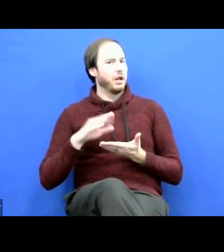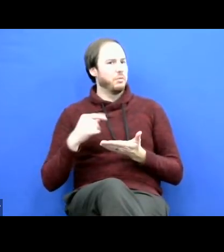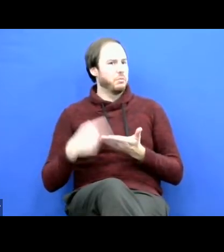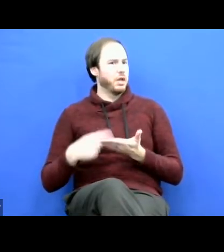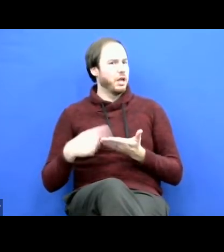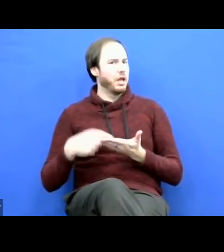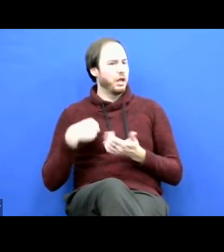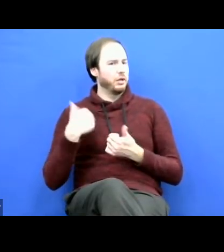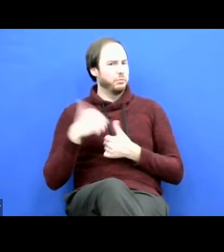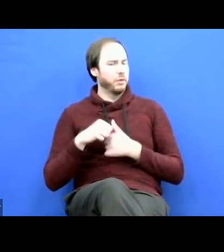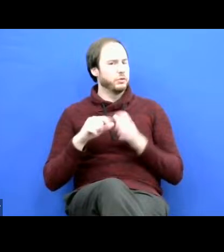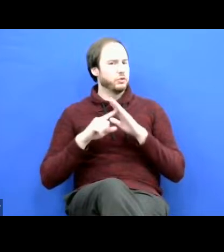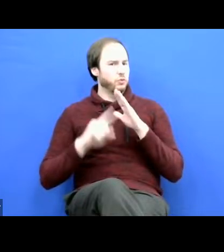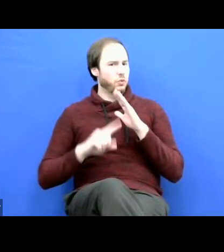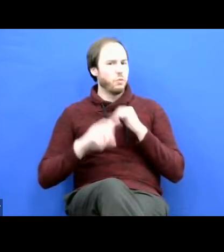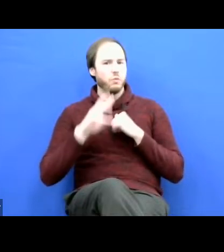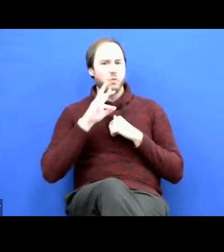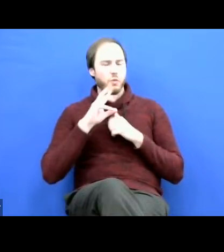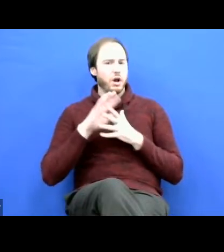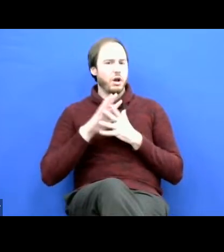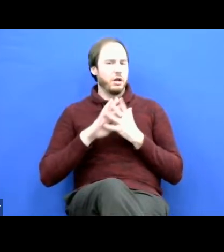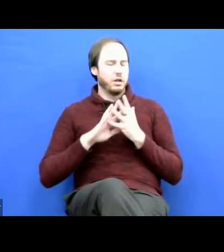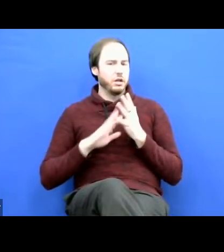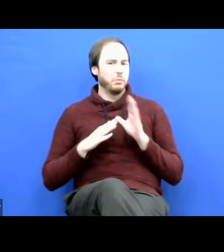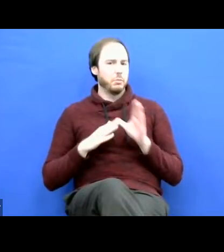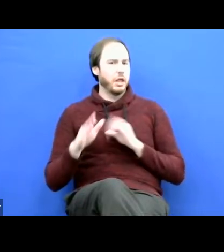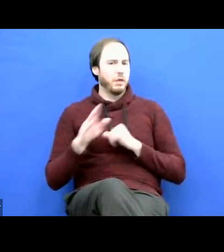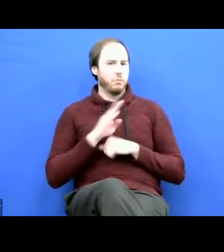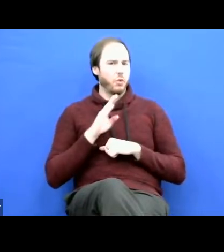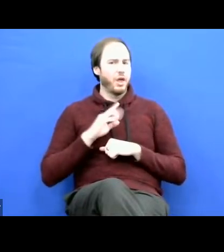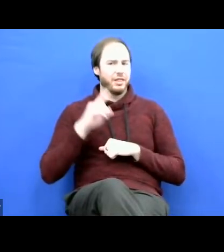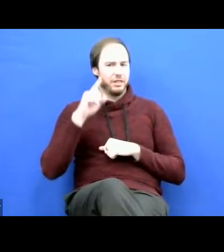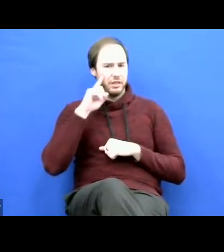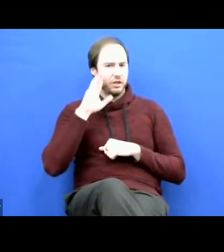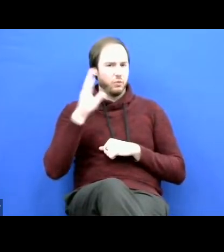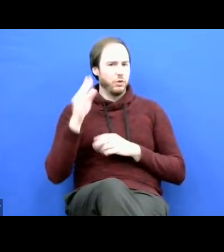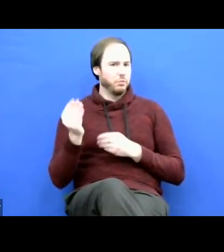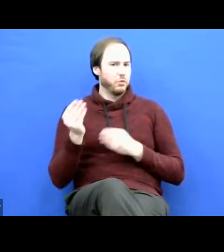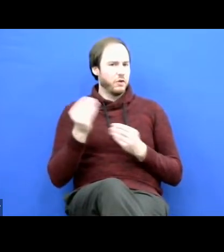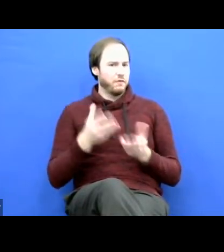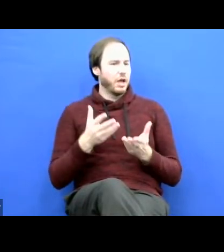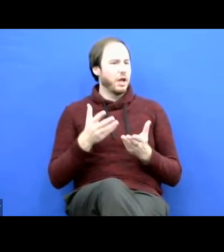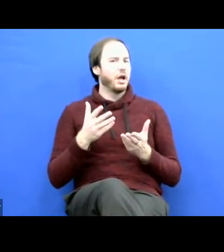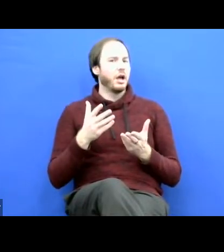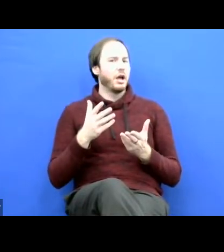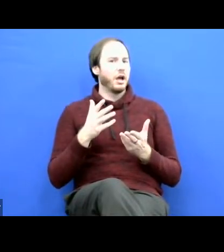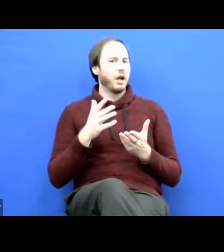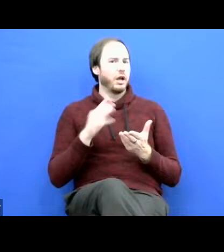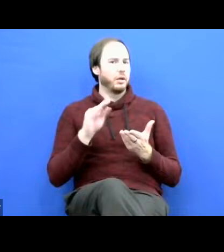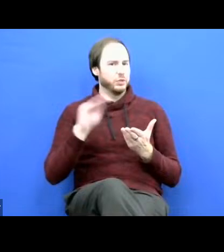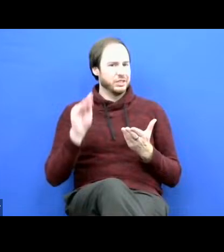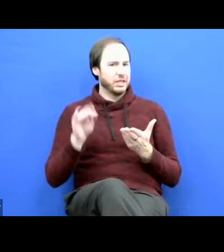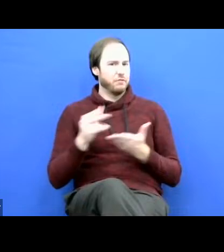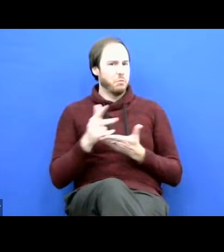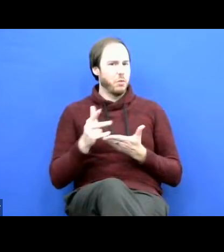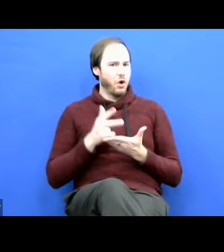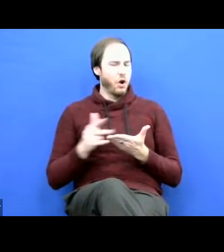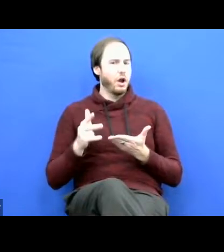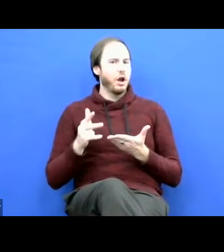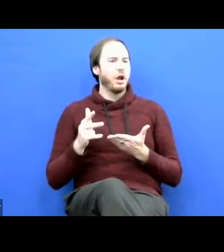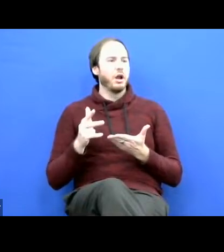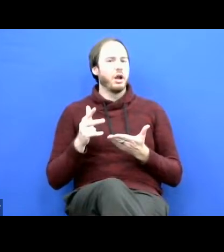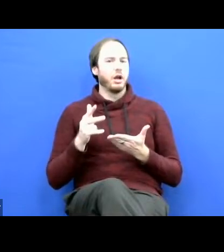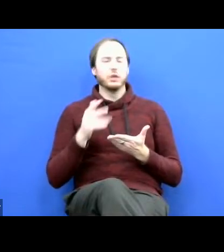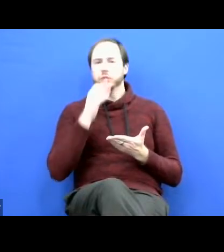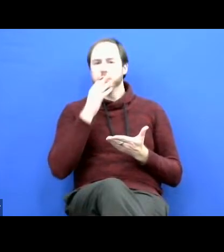his question about the stormwater and Yeah. purview of the planning board. And I think we're going to be able to address that annually for this amount of